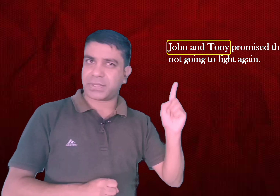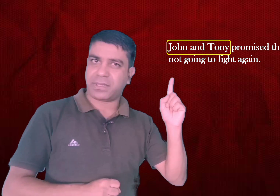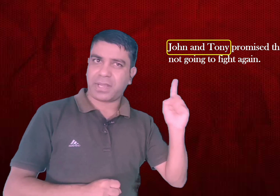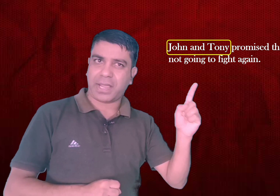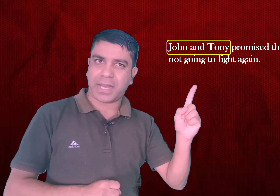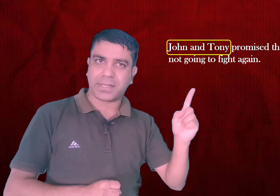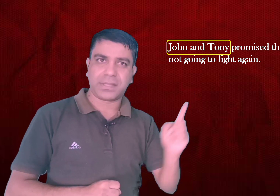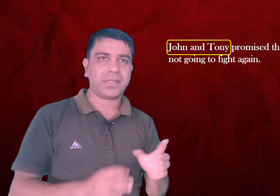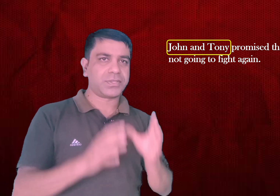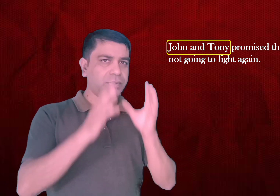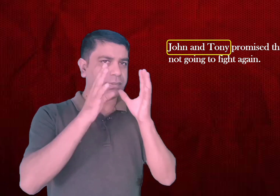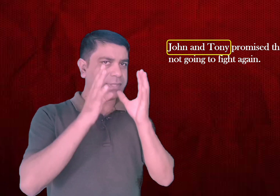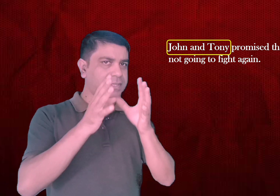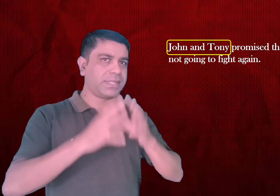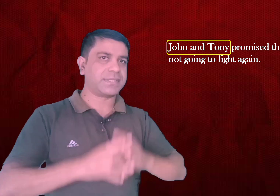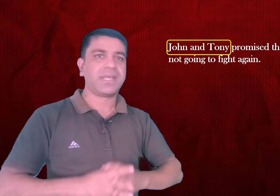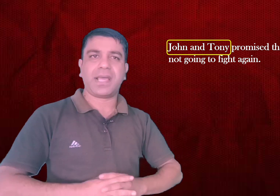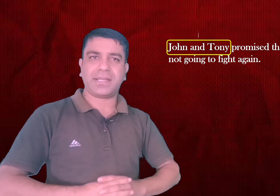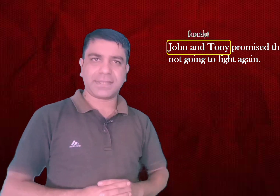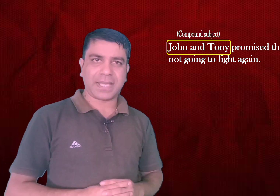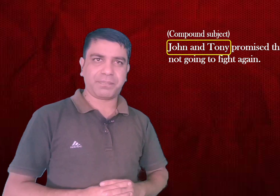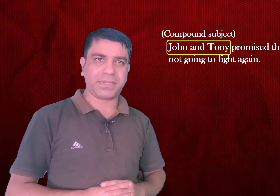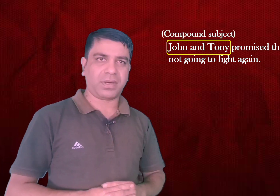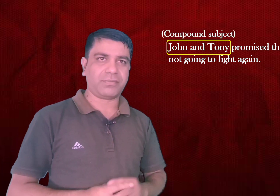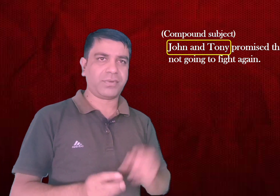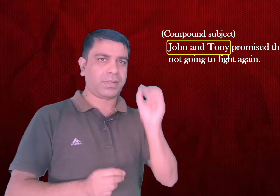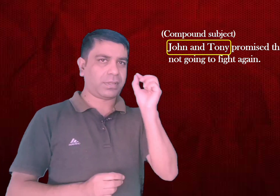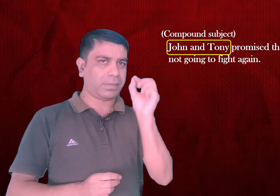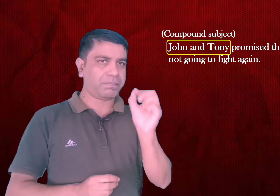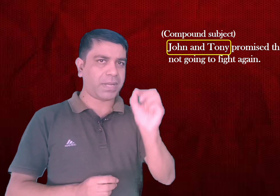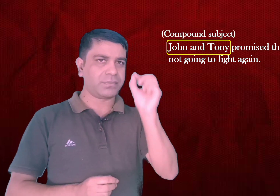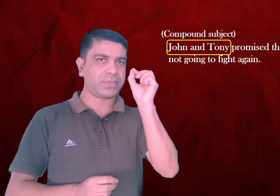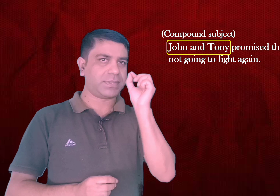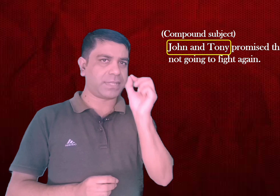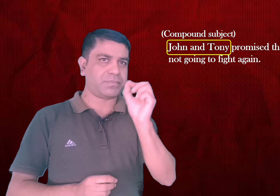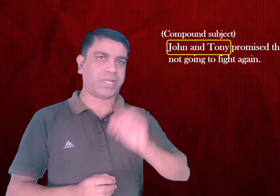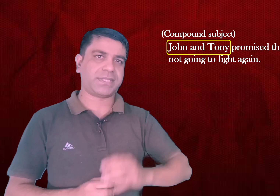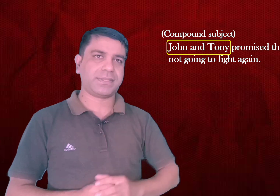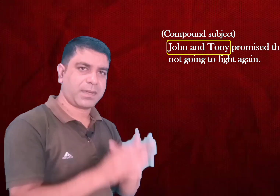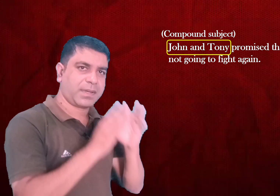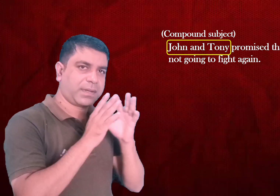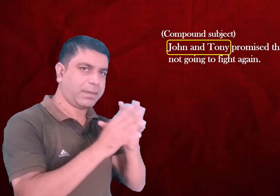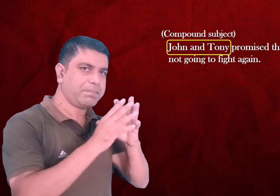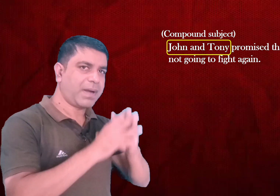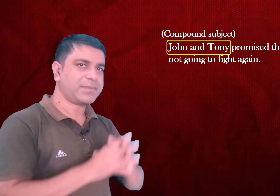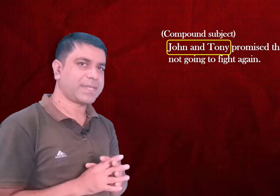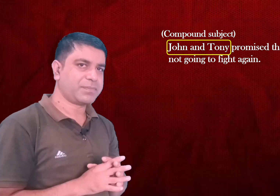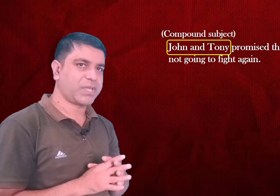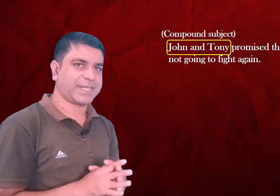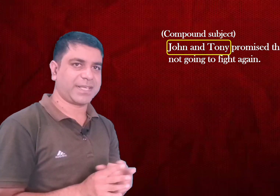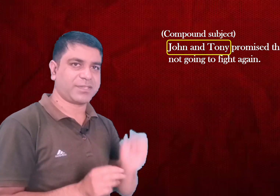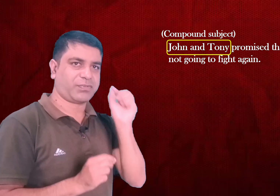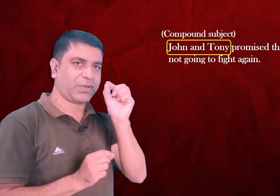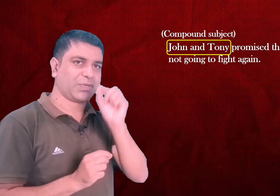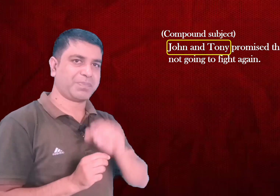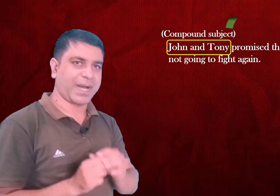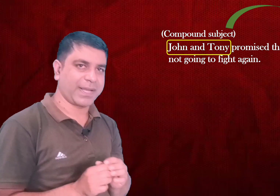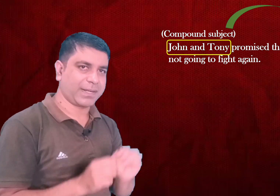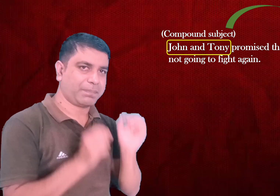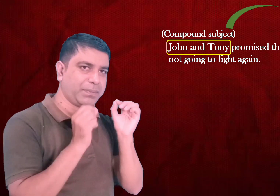conjunction and, so this is an example of compound subject. Compound subject is followed by a